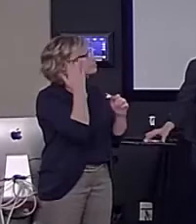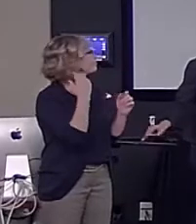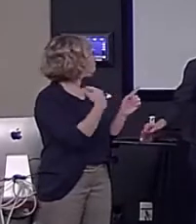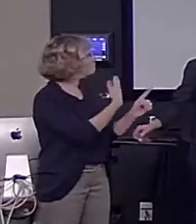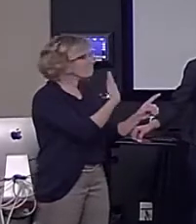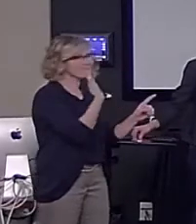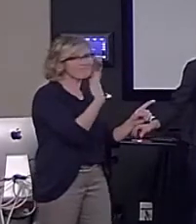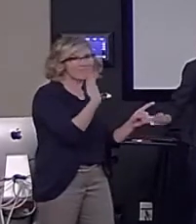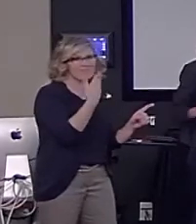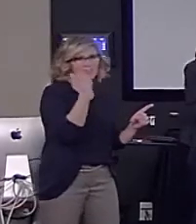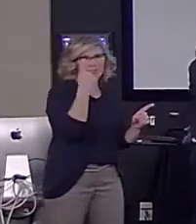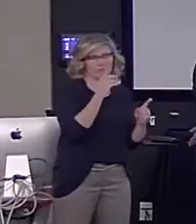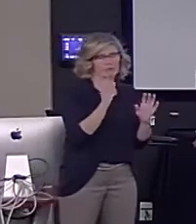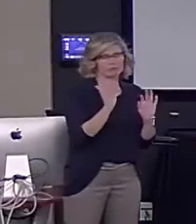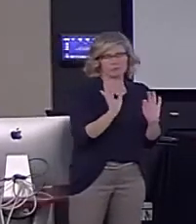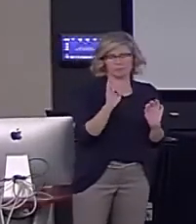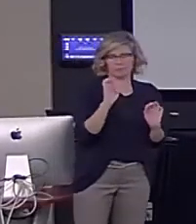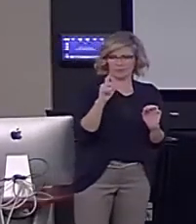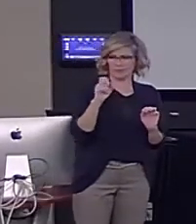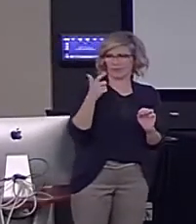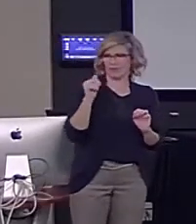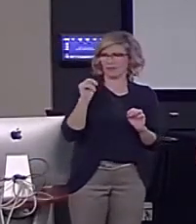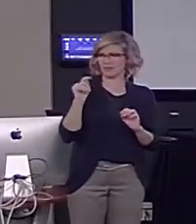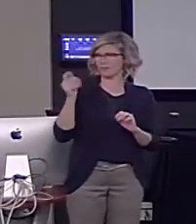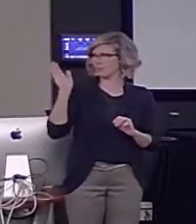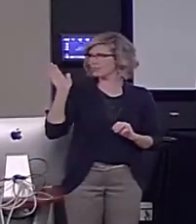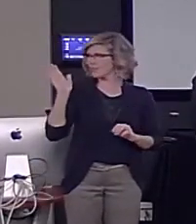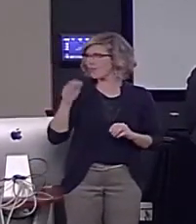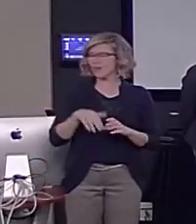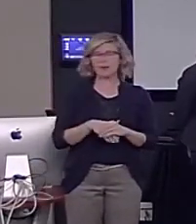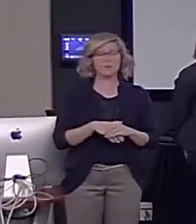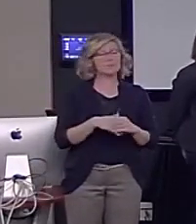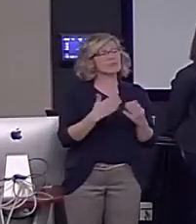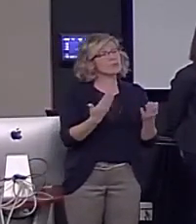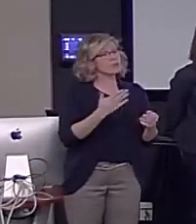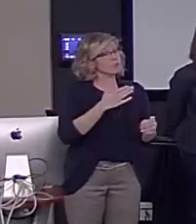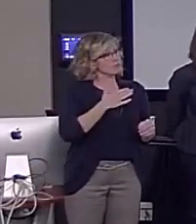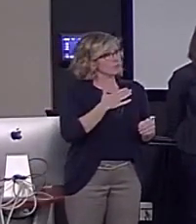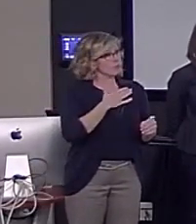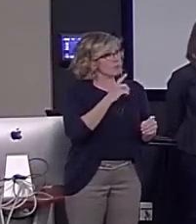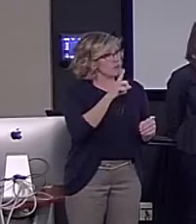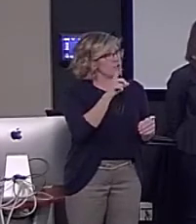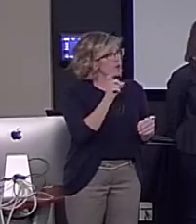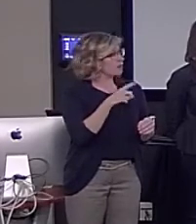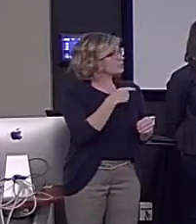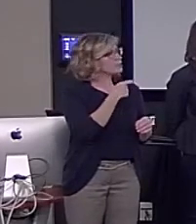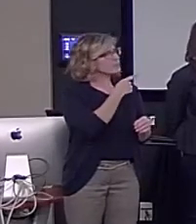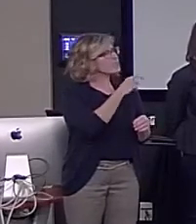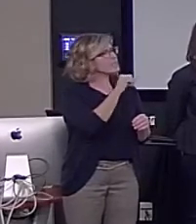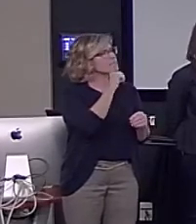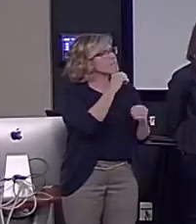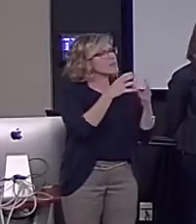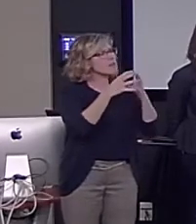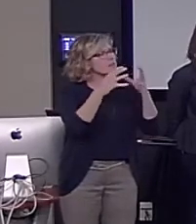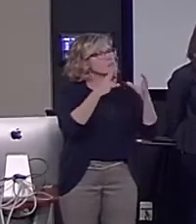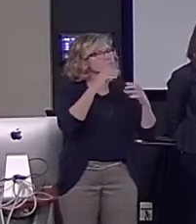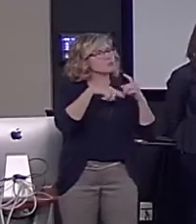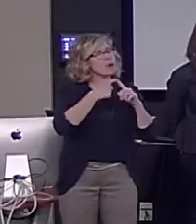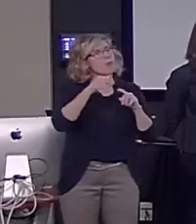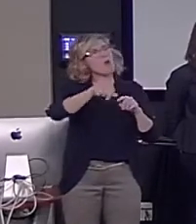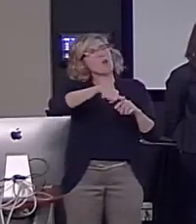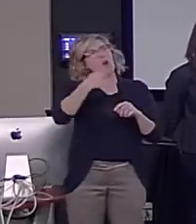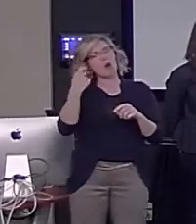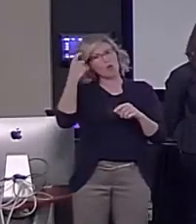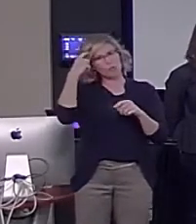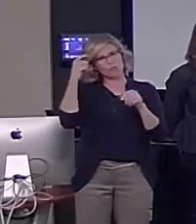Thank you for a very elegant talk. My question is, you didn't speak so much about the other brain areas that